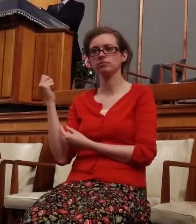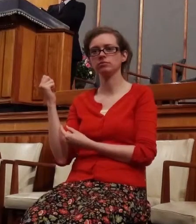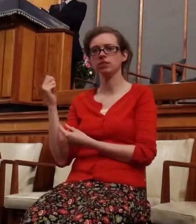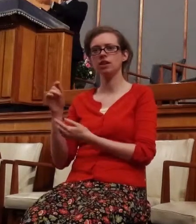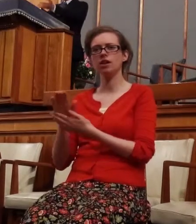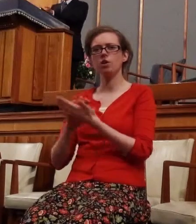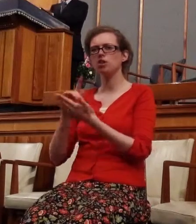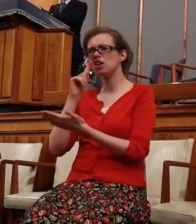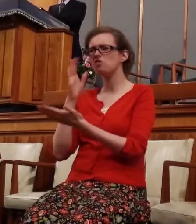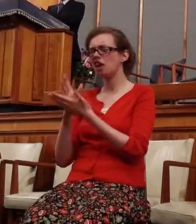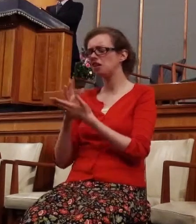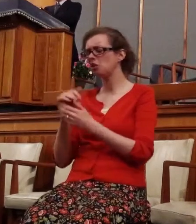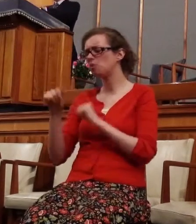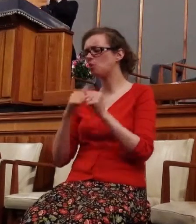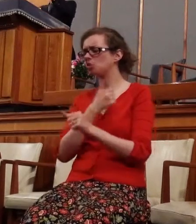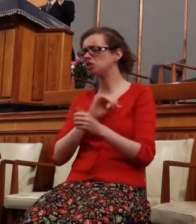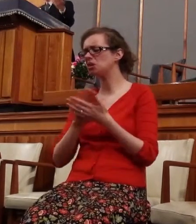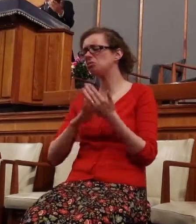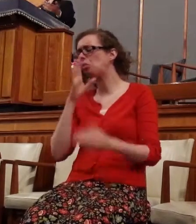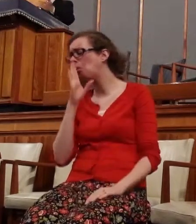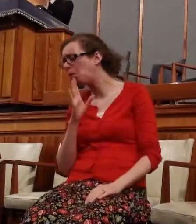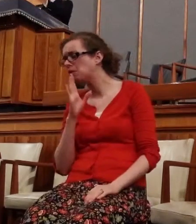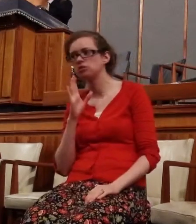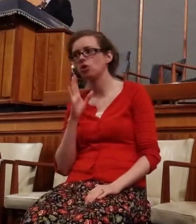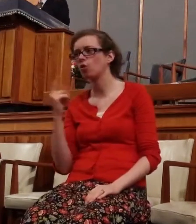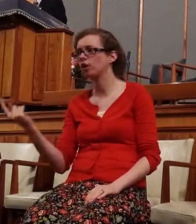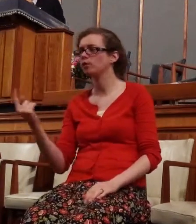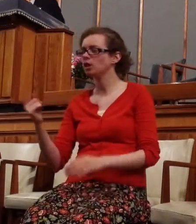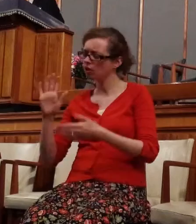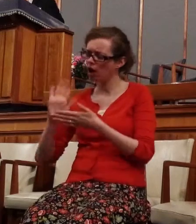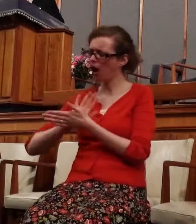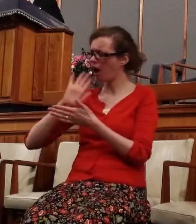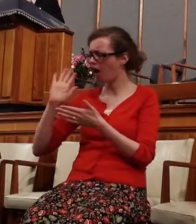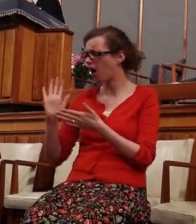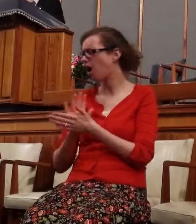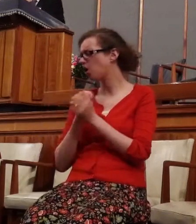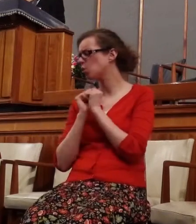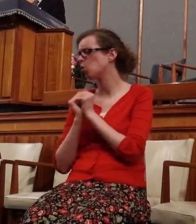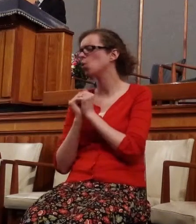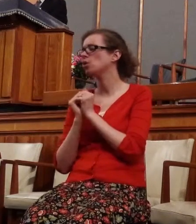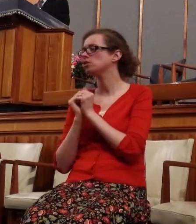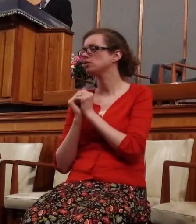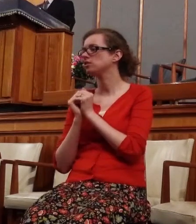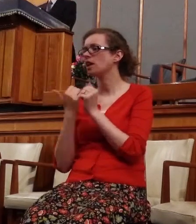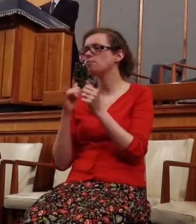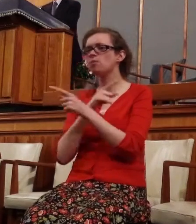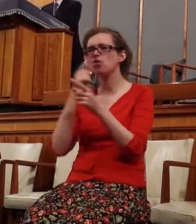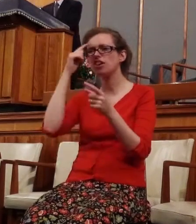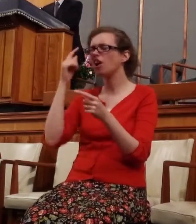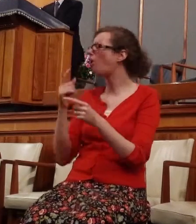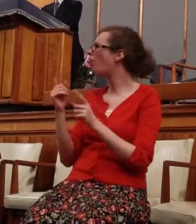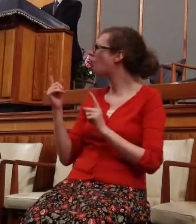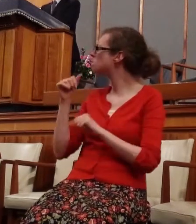man was delighted. He received great joy. People say, oh, if I come to Christ, I will be miserable. No, you will not